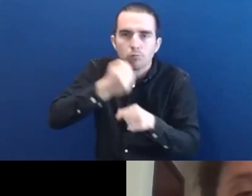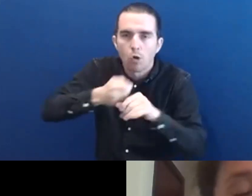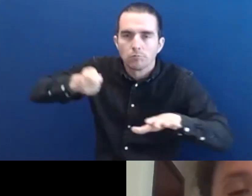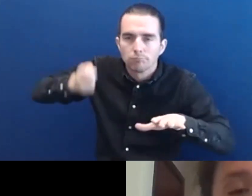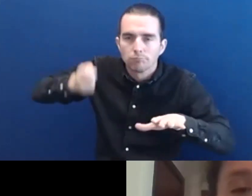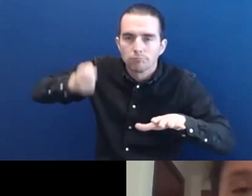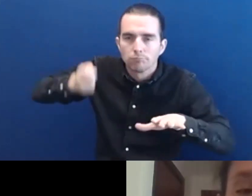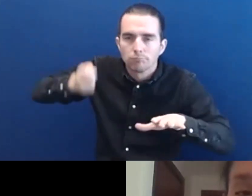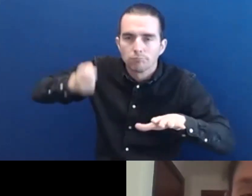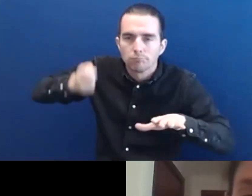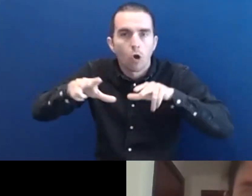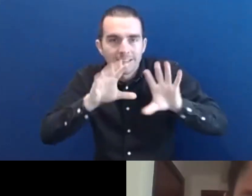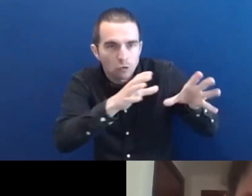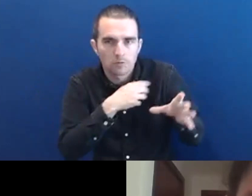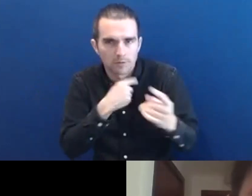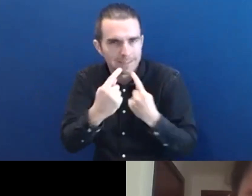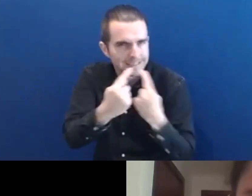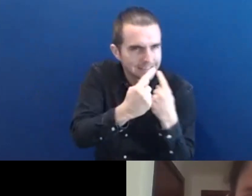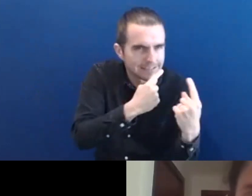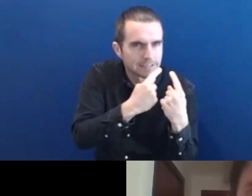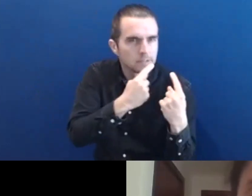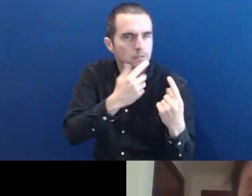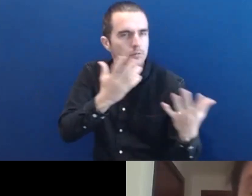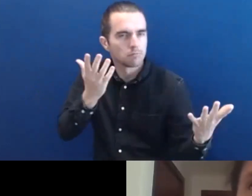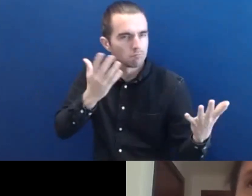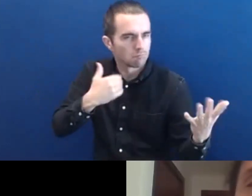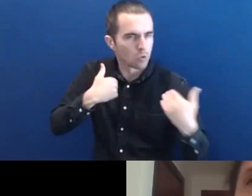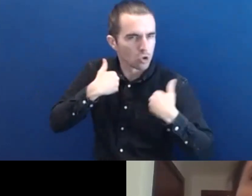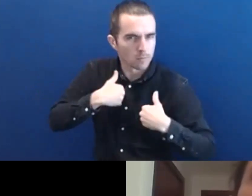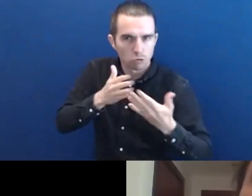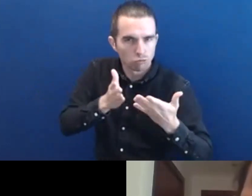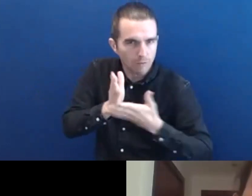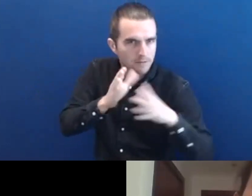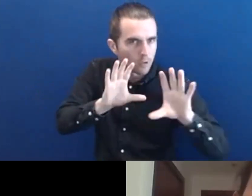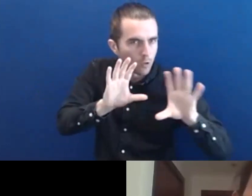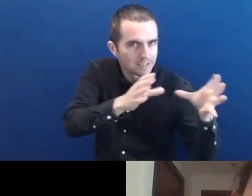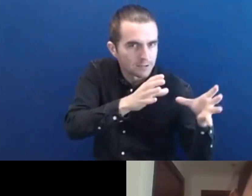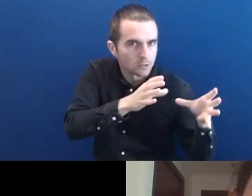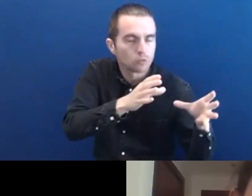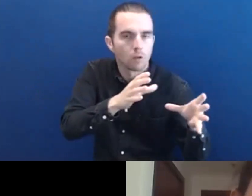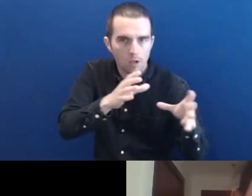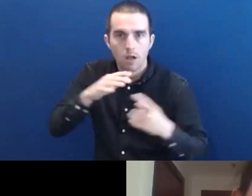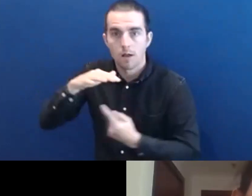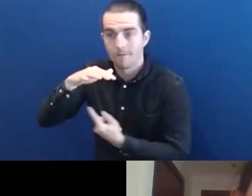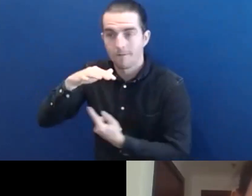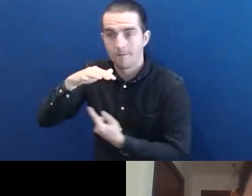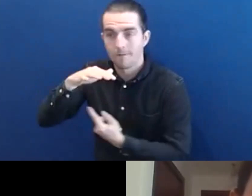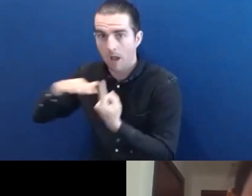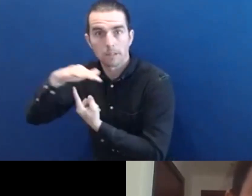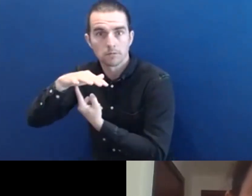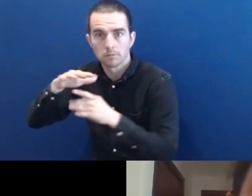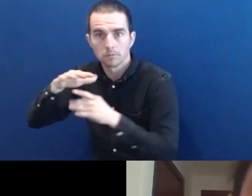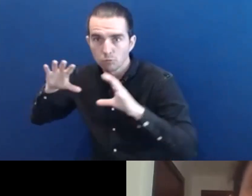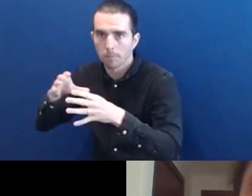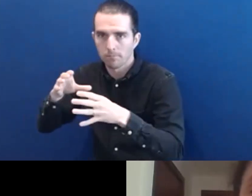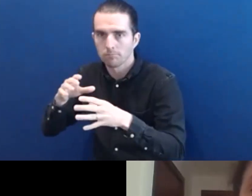the environment and for the adoption of stronger climate policies. And so working in coalition for me has been the strongest